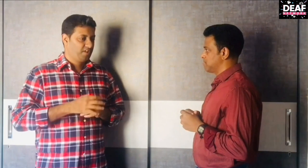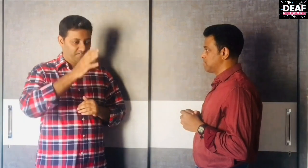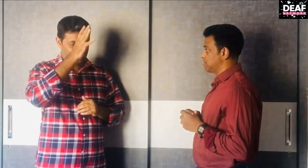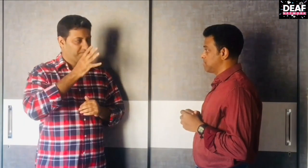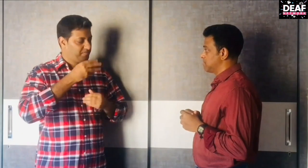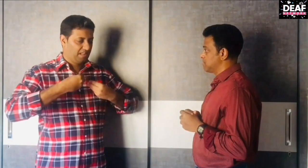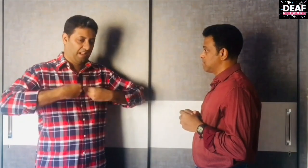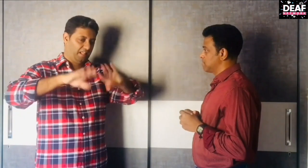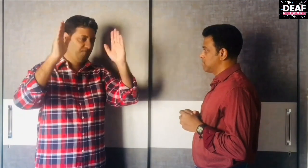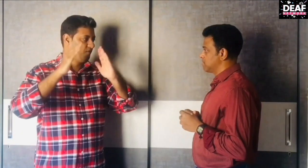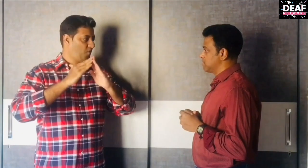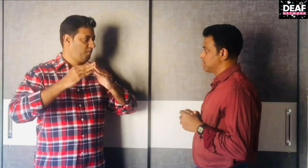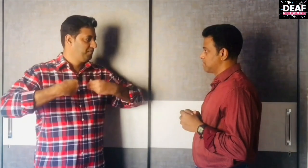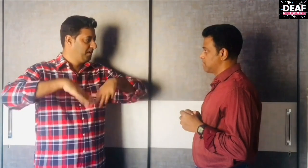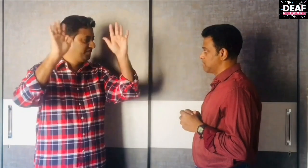They left my house yesterday.